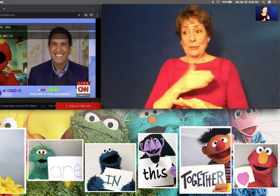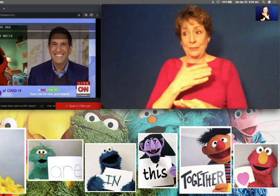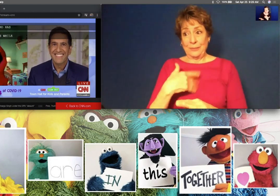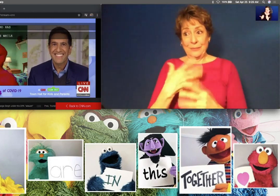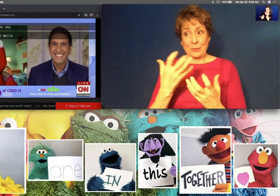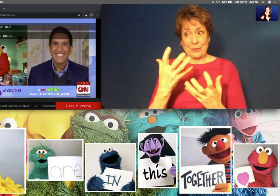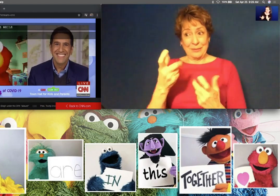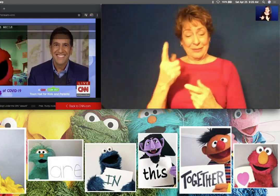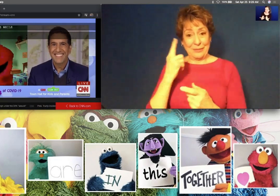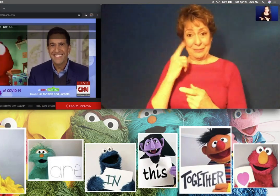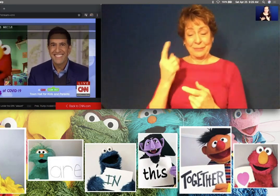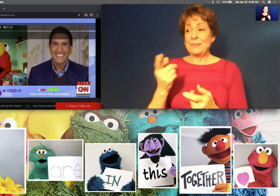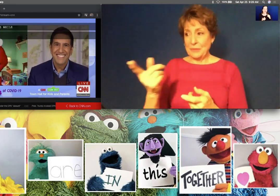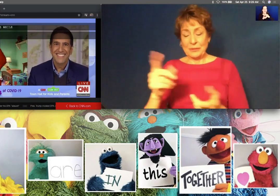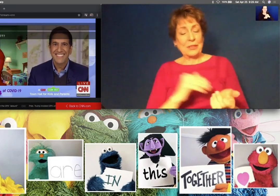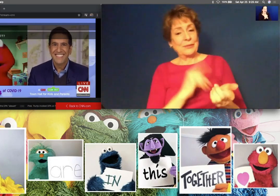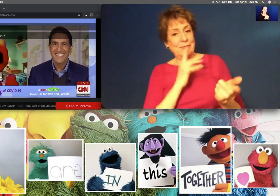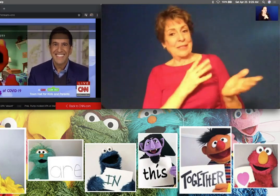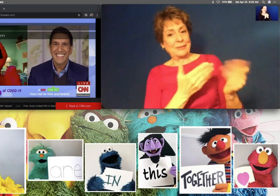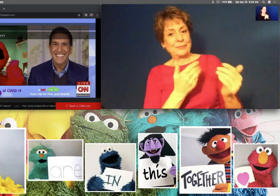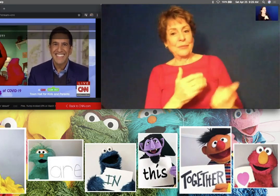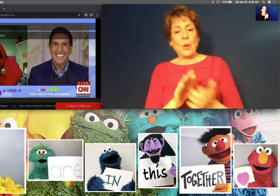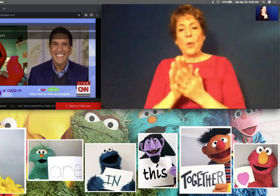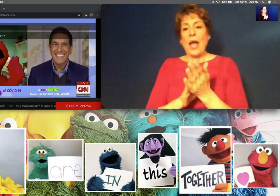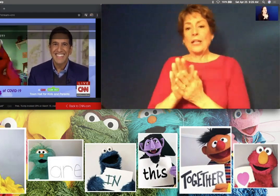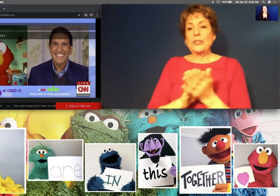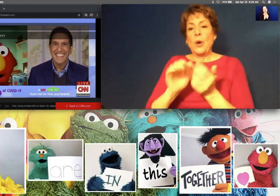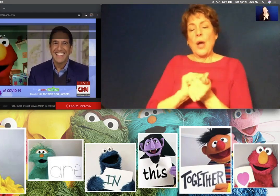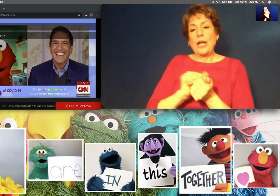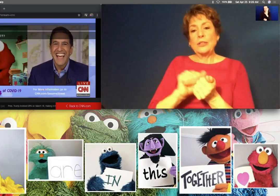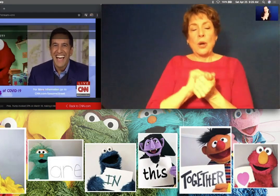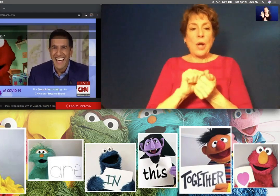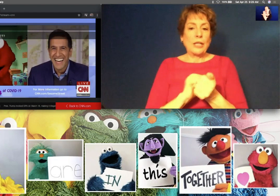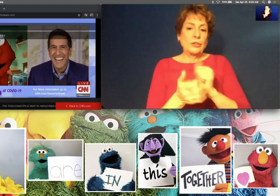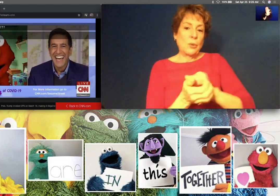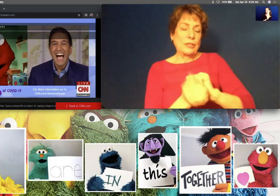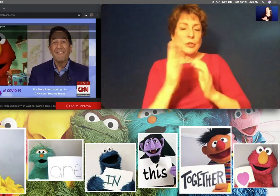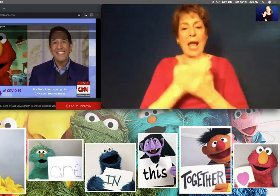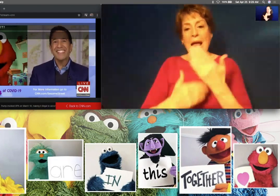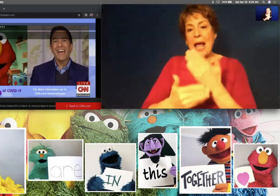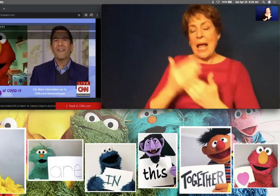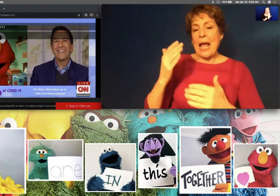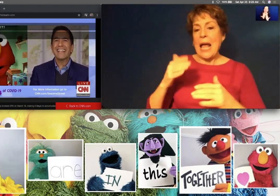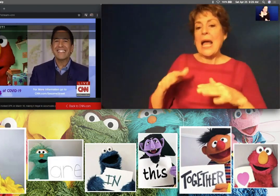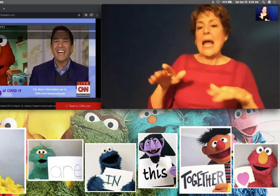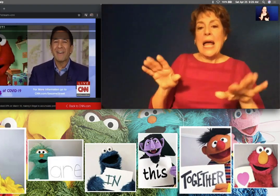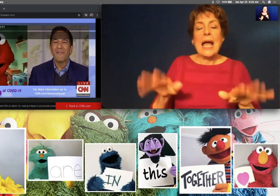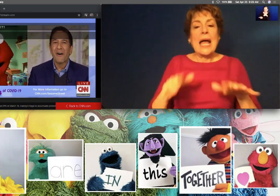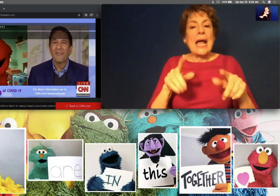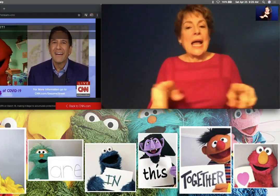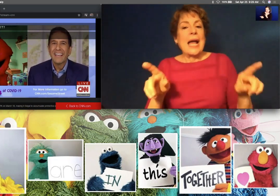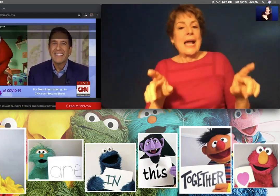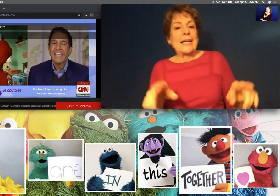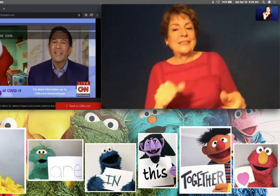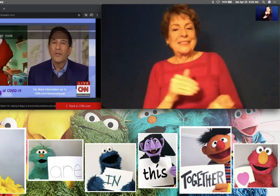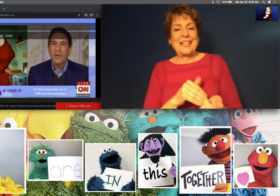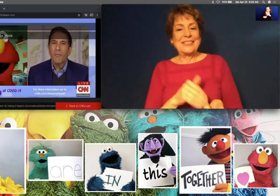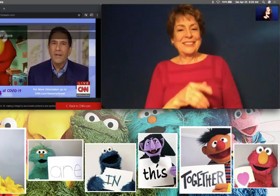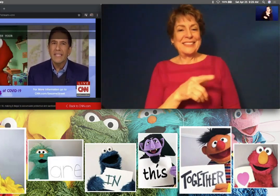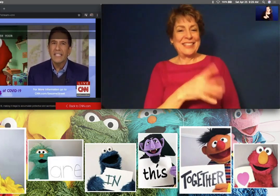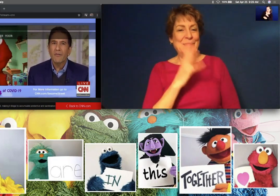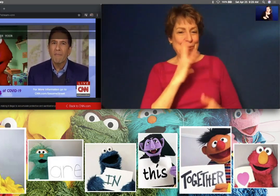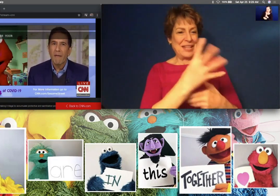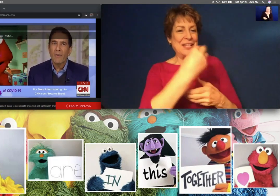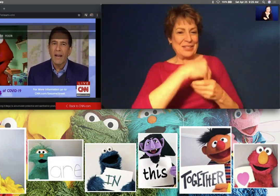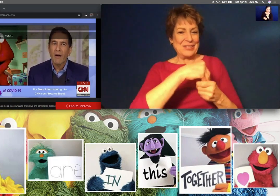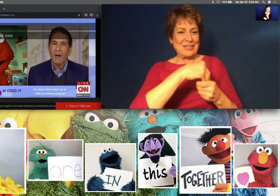Wash, washy, wash, washy, wash your hands. I'm going to sing that one next time, Elmo. You know, the